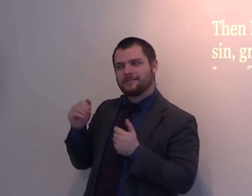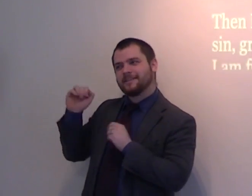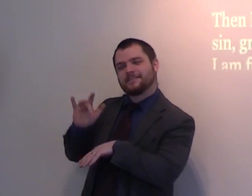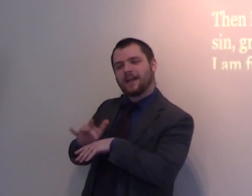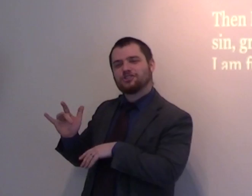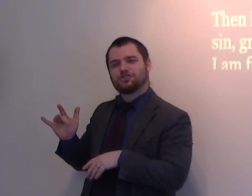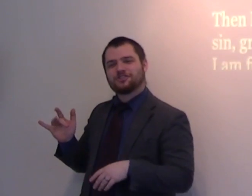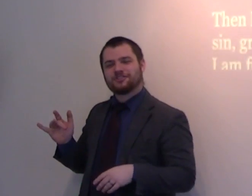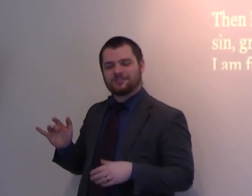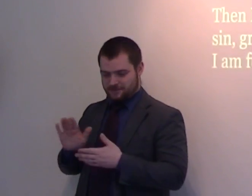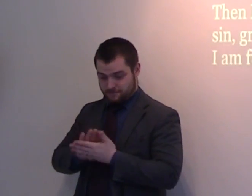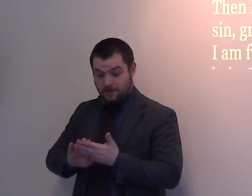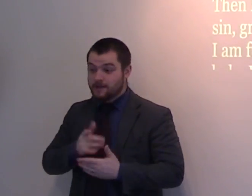Then I can change.